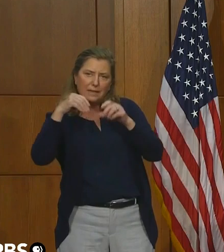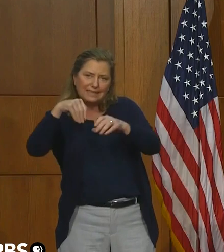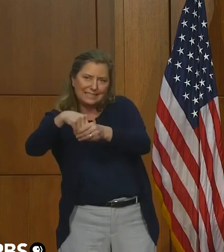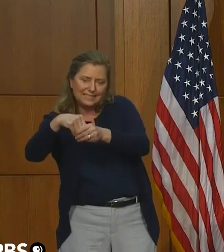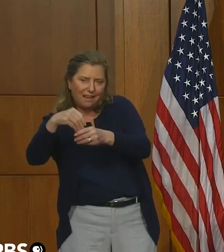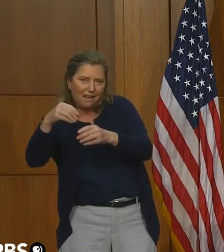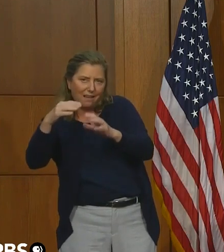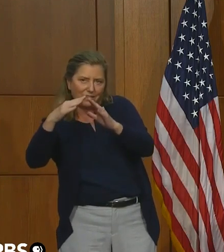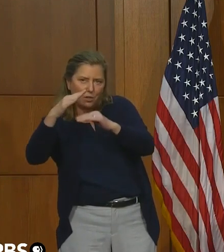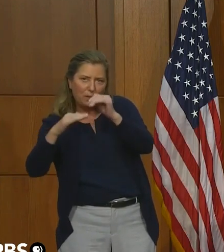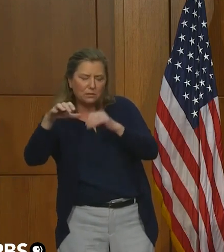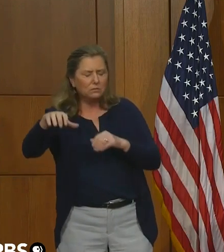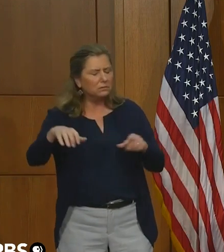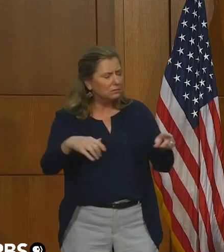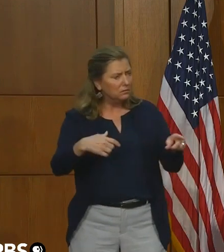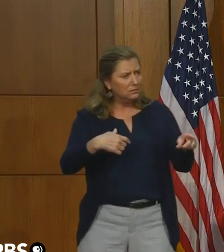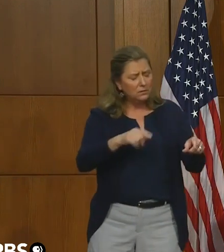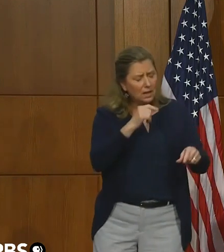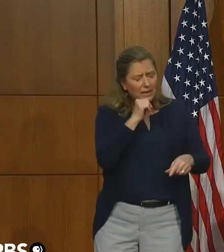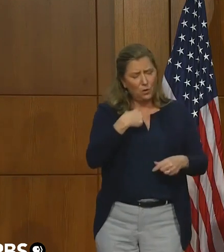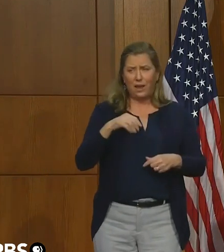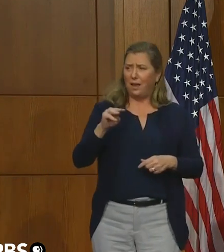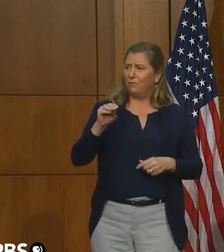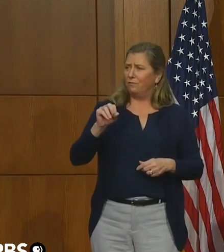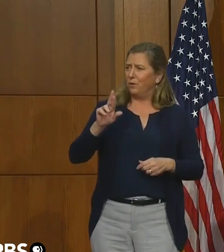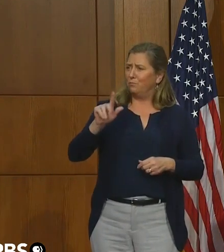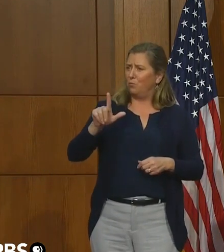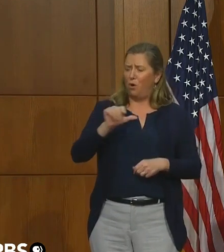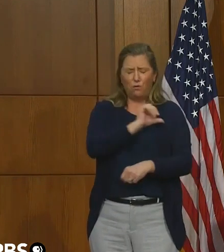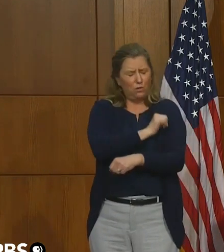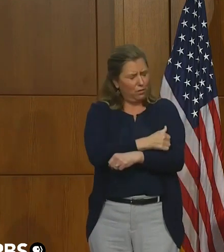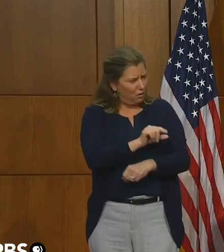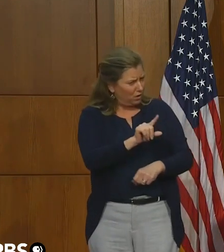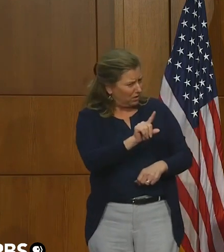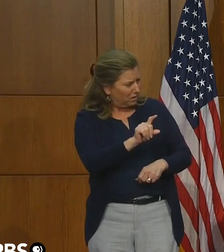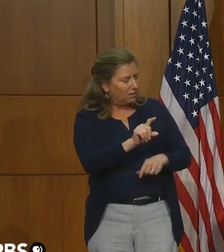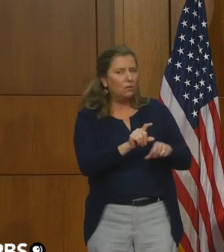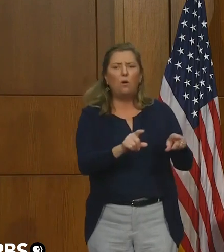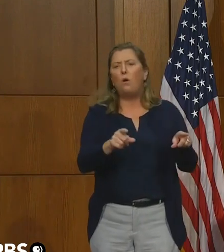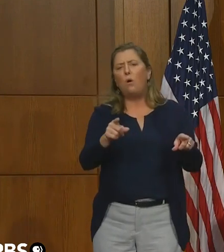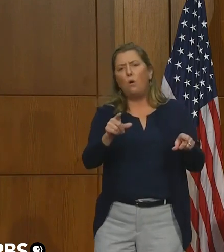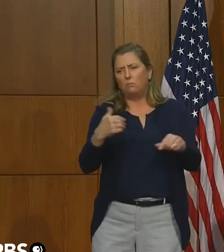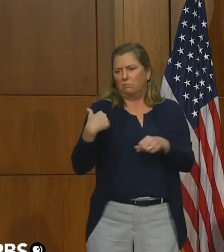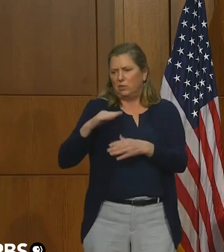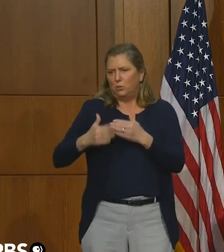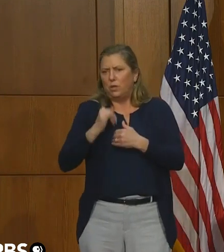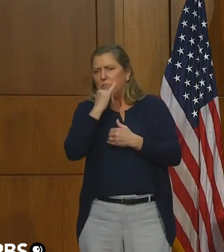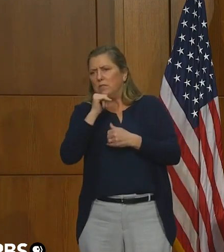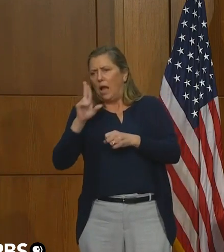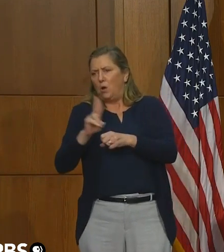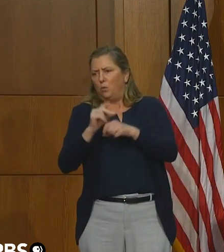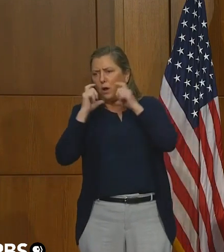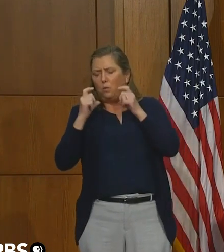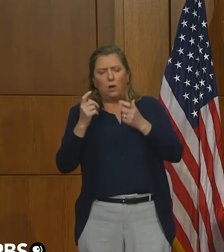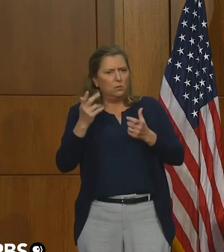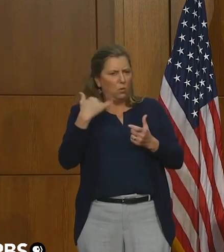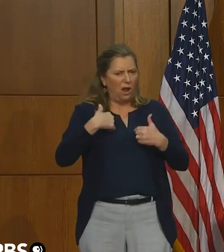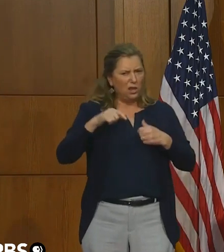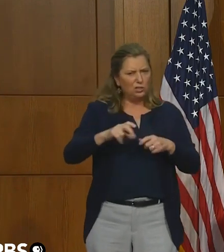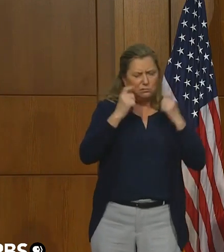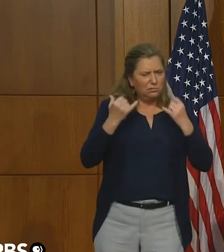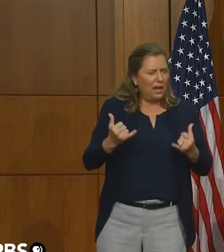time? That I don't have the moral authority? I think people say you didn't wear one this weekend, so why should I wear one now? You